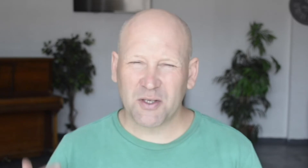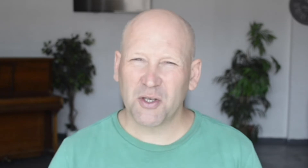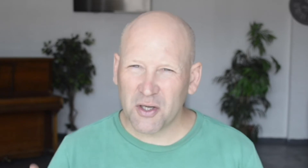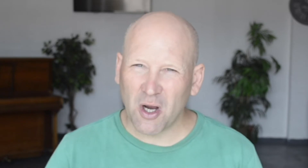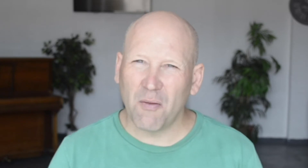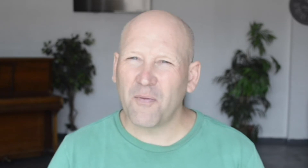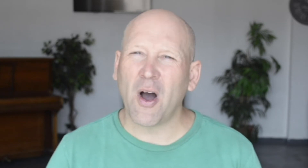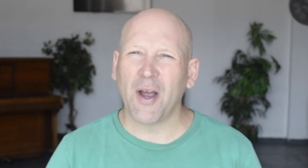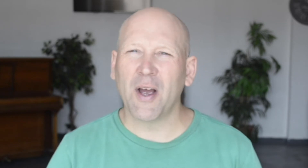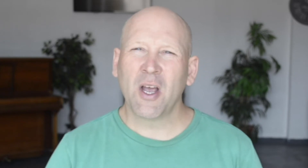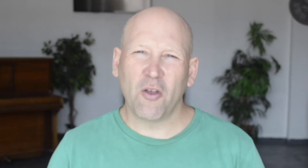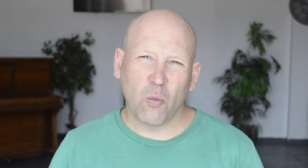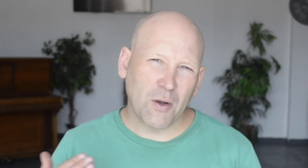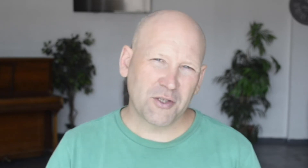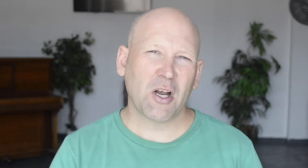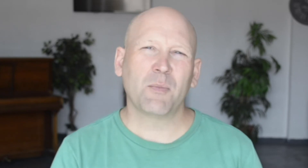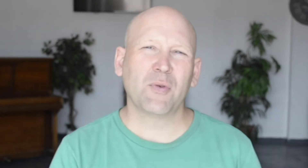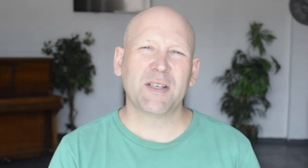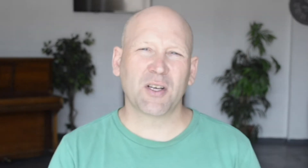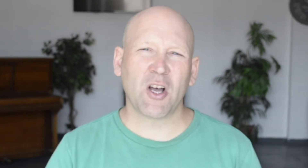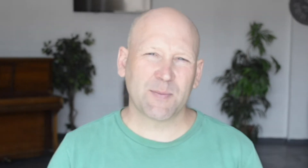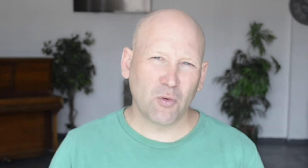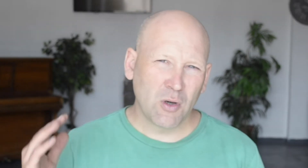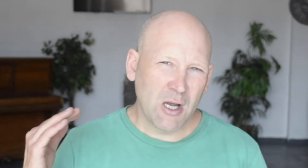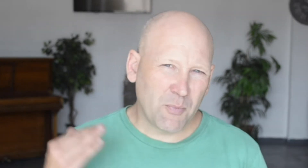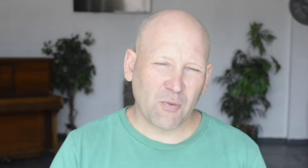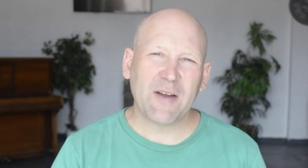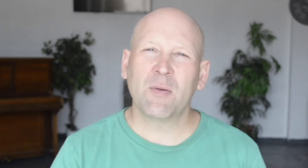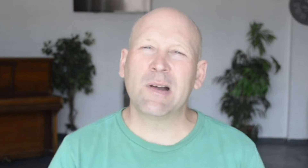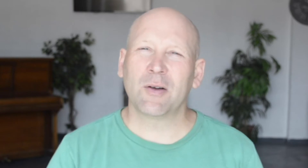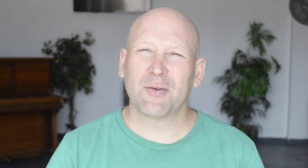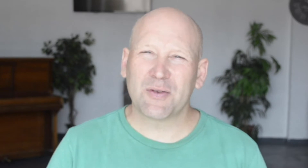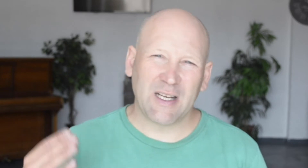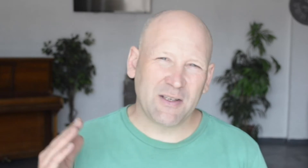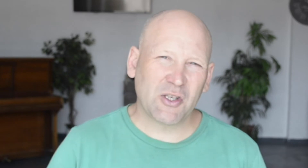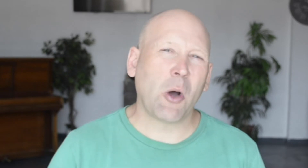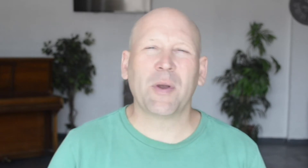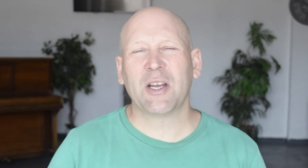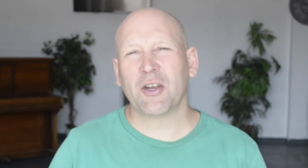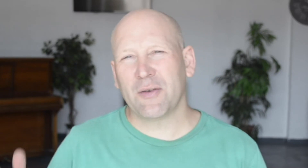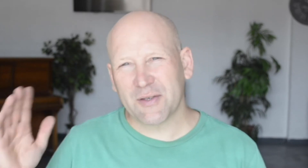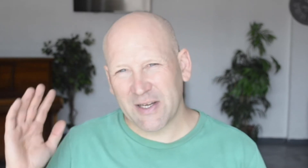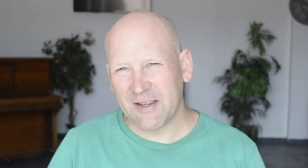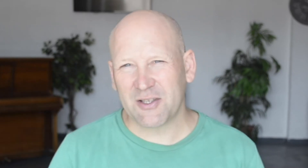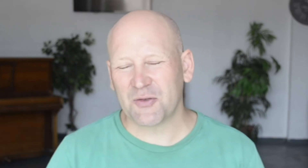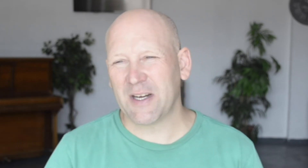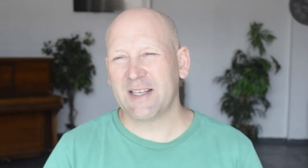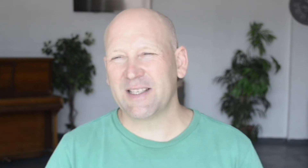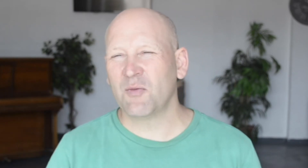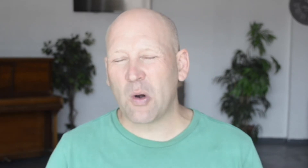should be a church on fire that wants to go and preach the gospel, pray for miracles in shopping queues, in